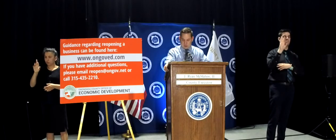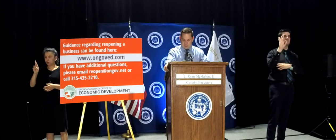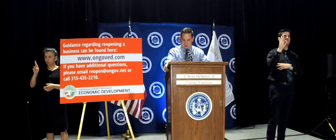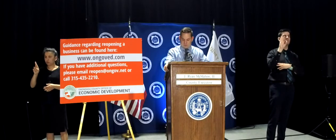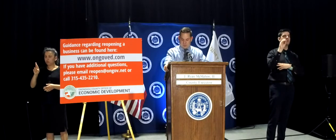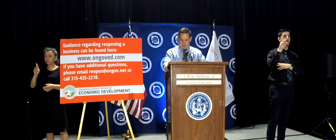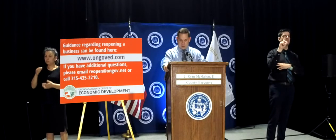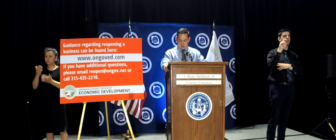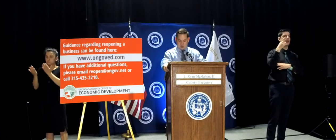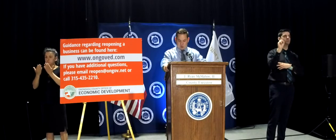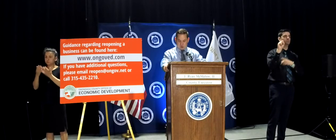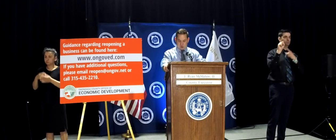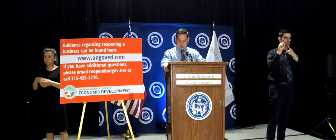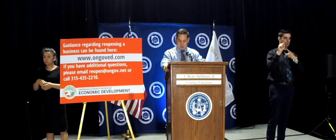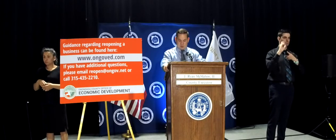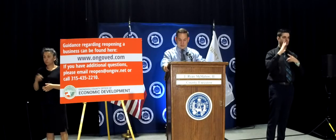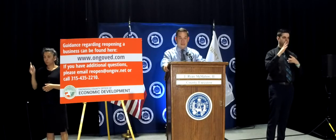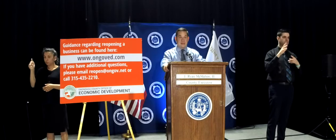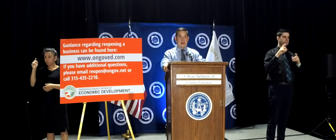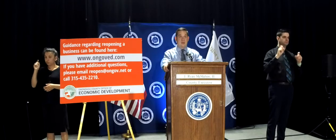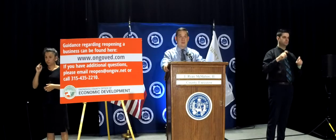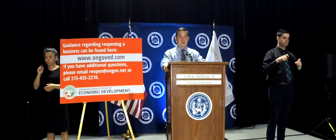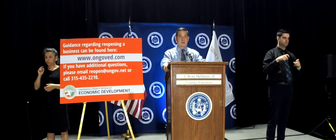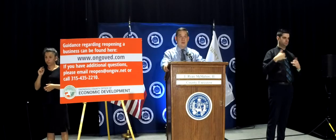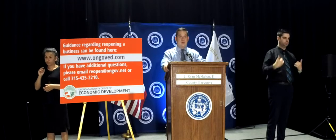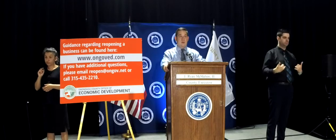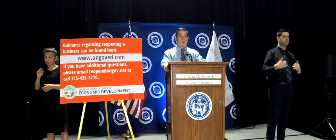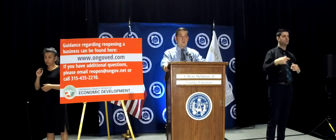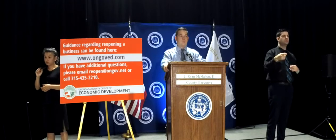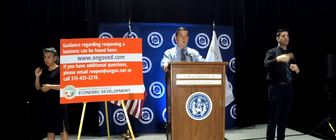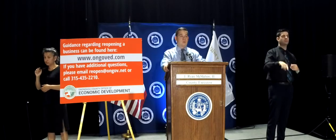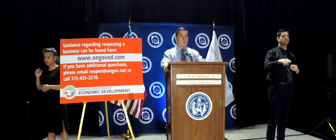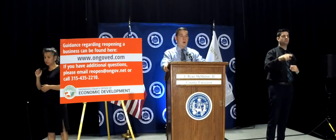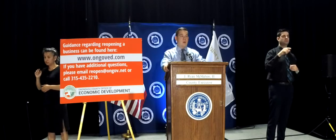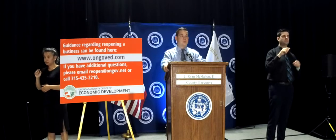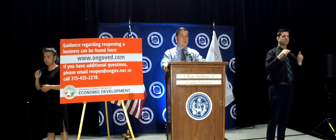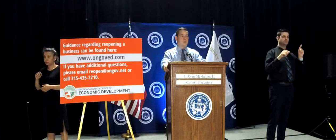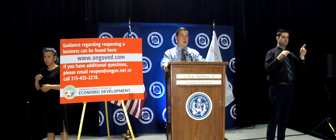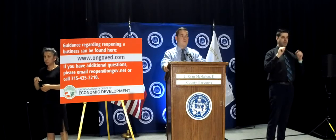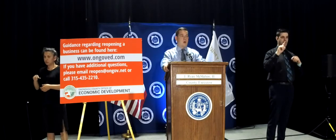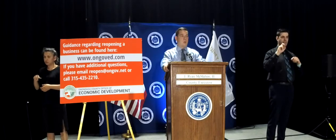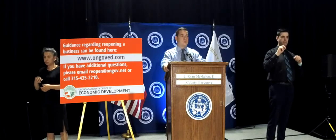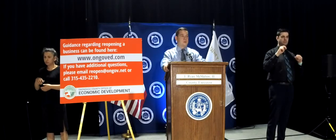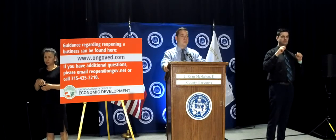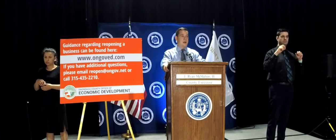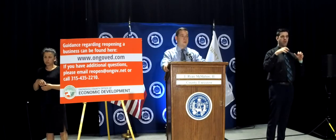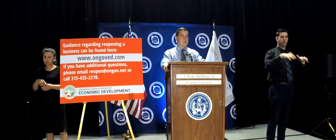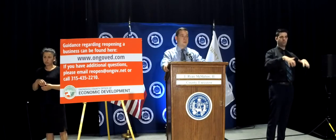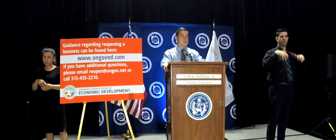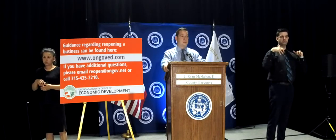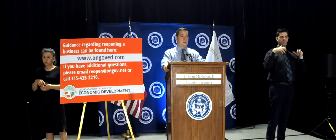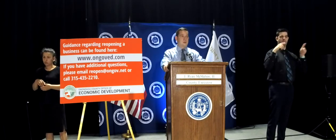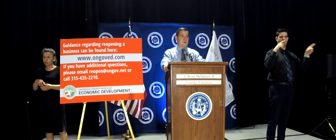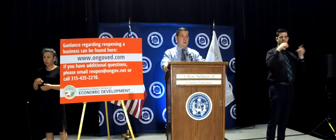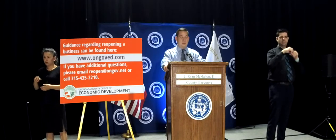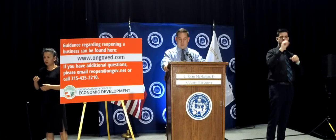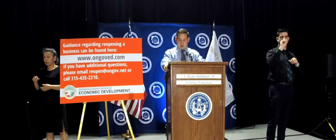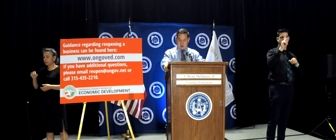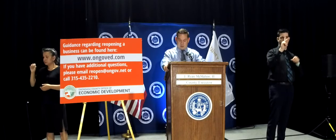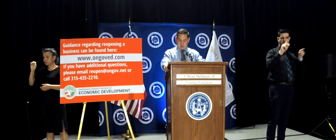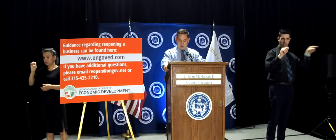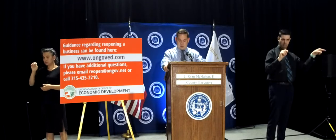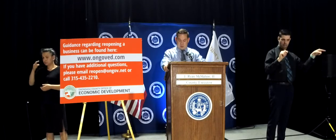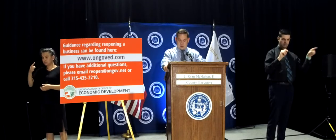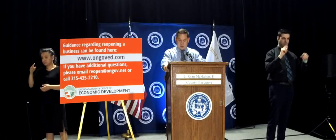Allen Arena on Jordan Street in Skaneateles. So folks from our far western towns can